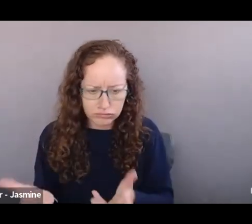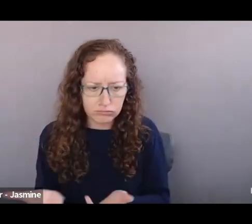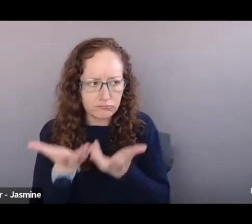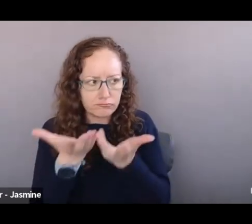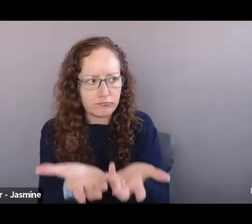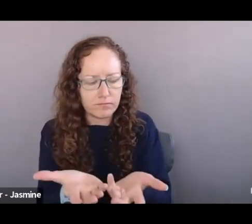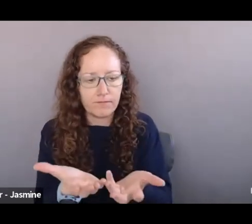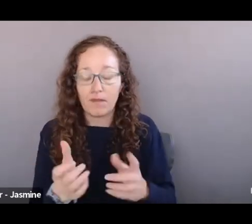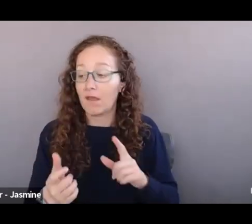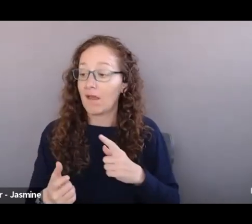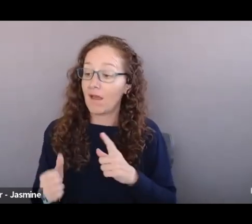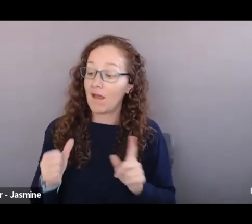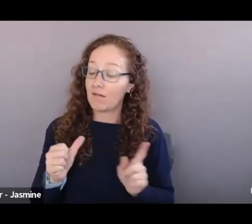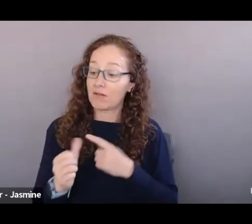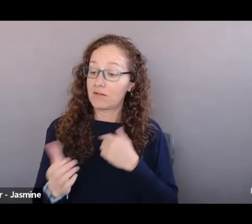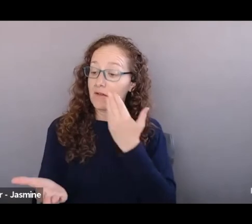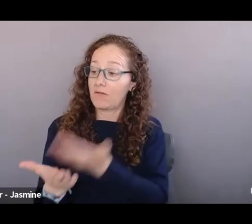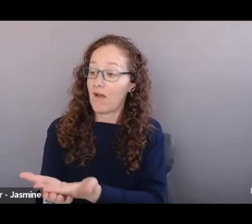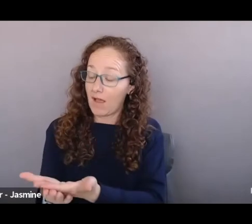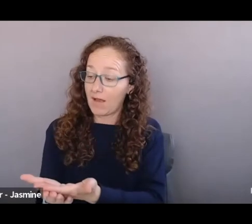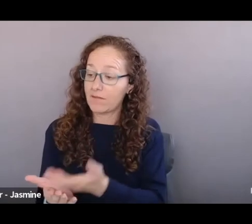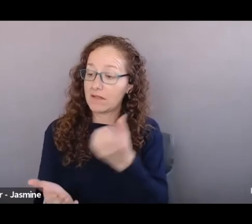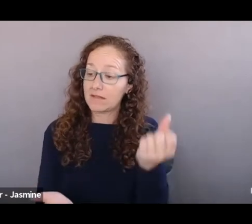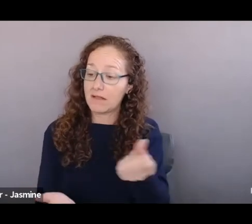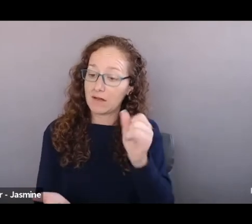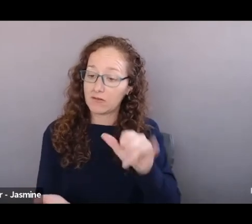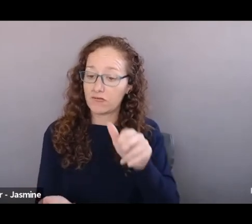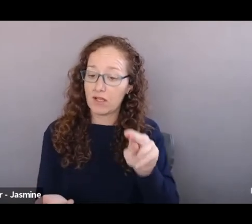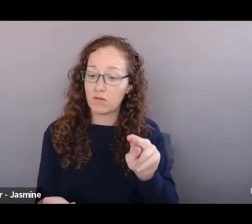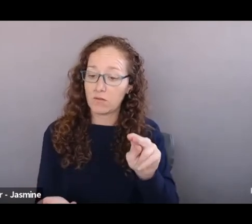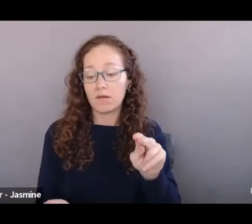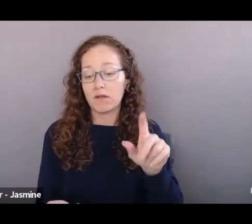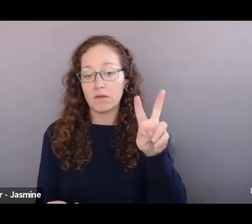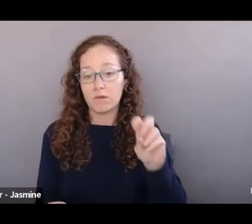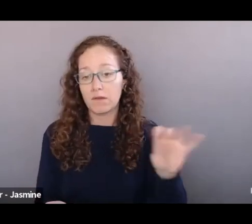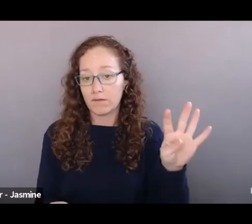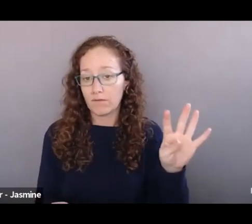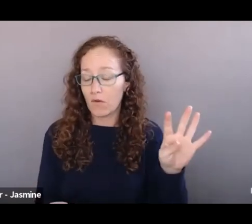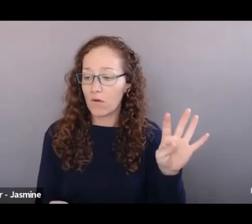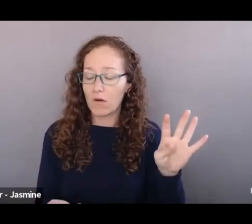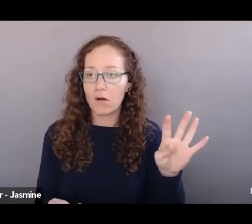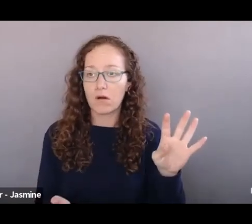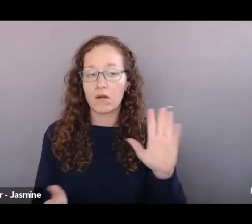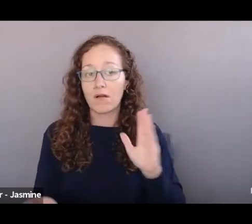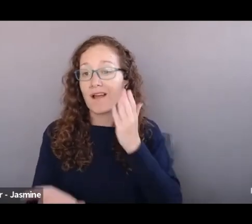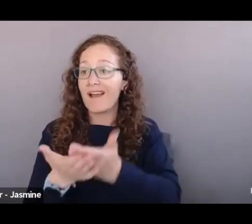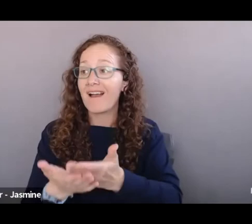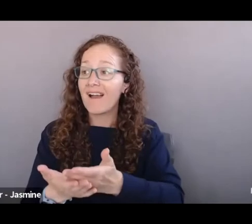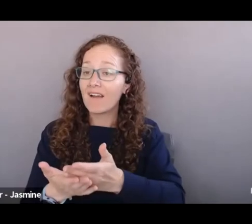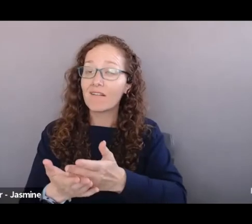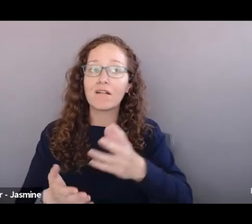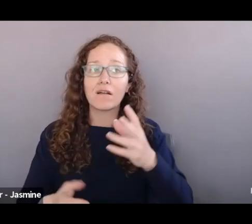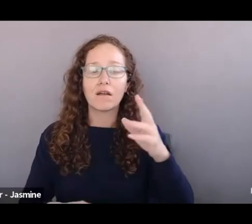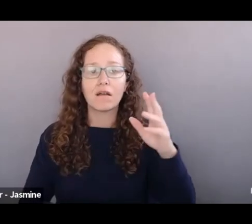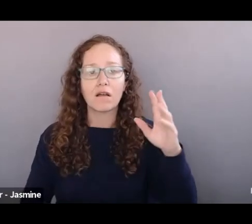on a Saturday in January of 2004. The sun blazed, dust rose, reached my eyes, and caused me to